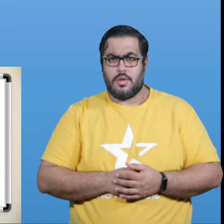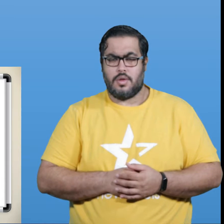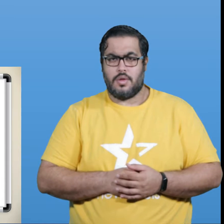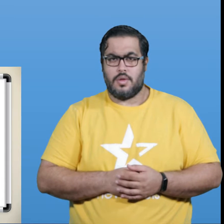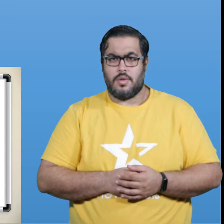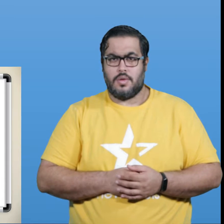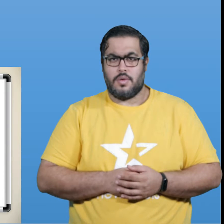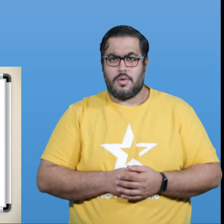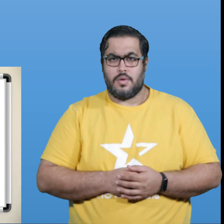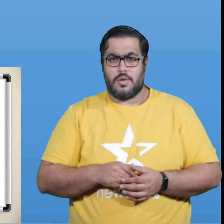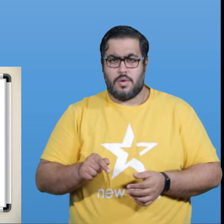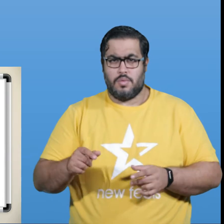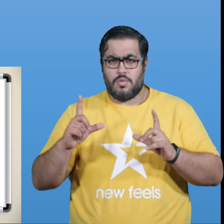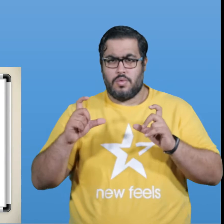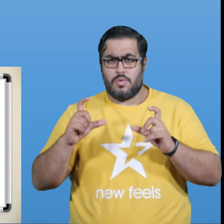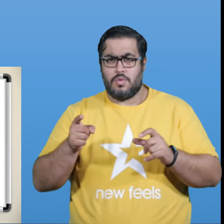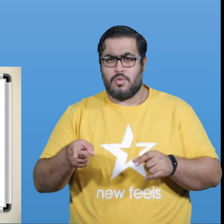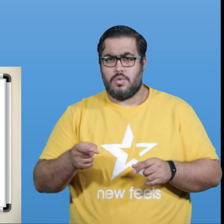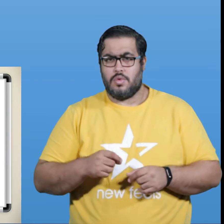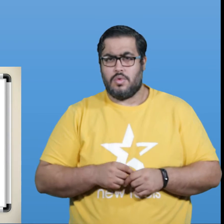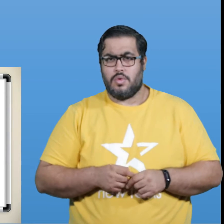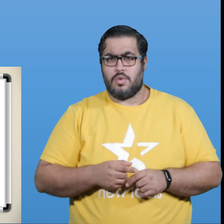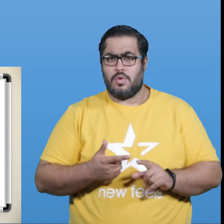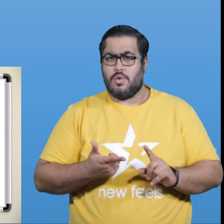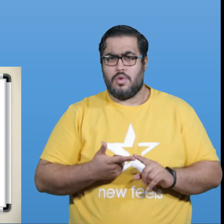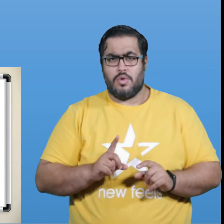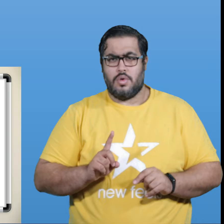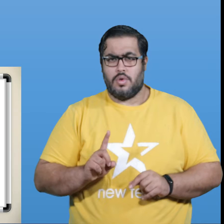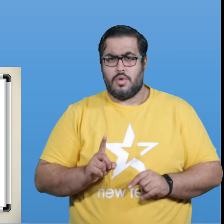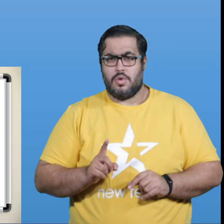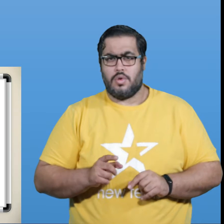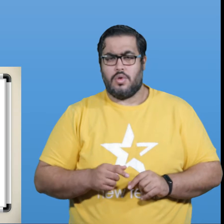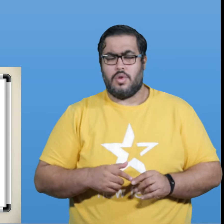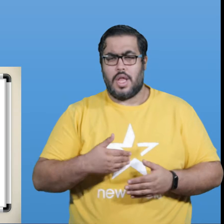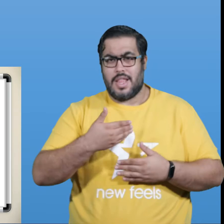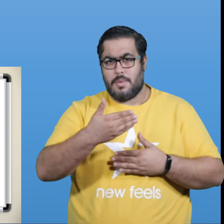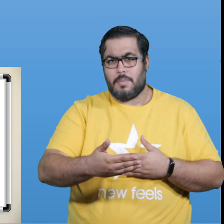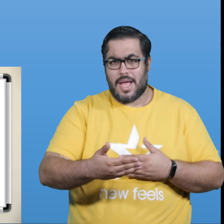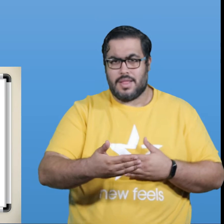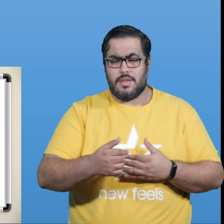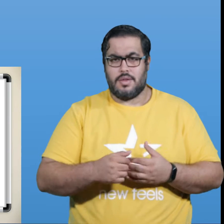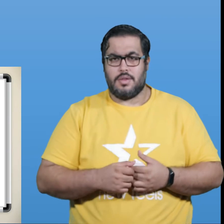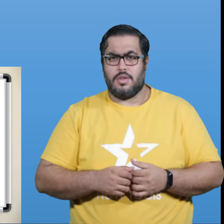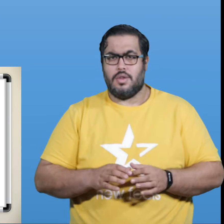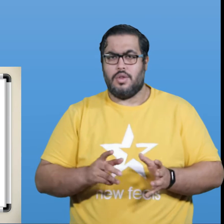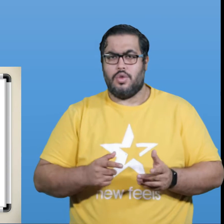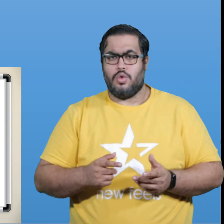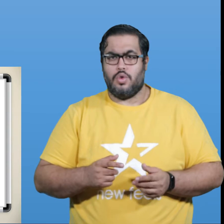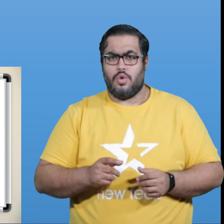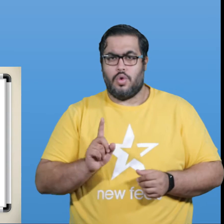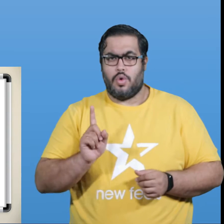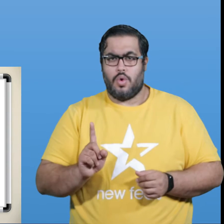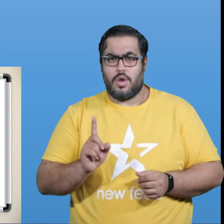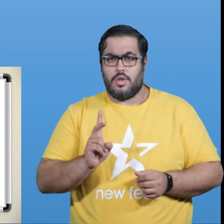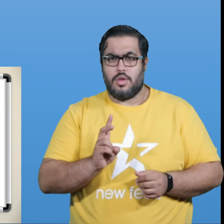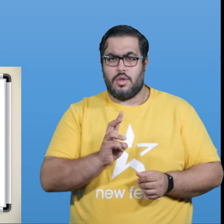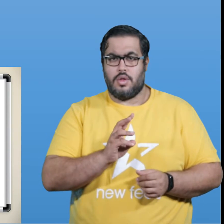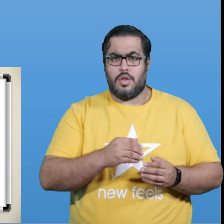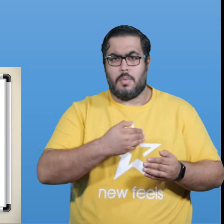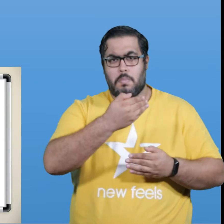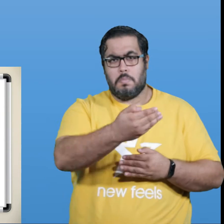picture here, and it's not the first, it's the latter. So we have one going forward and we